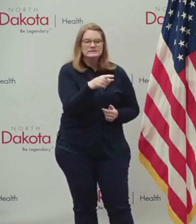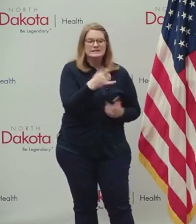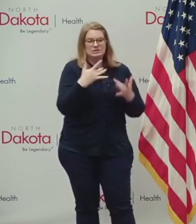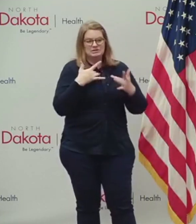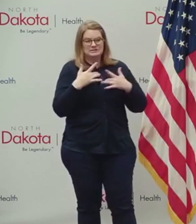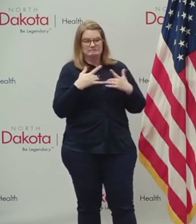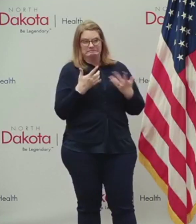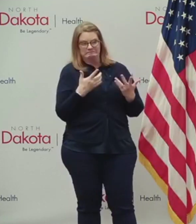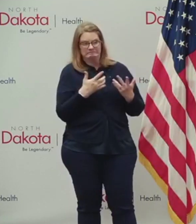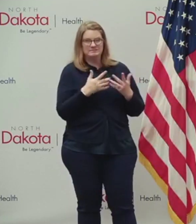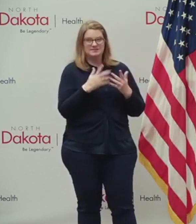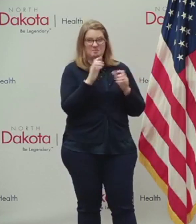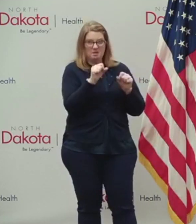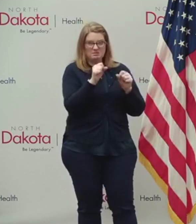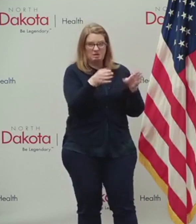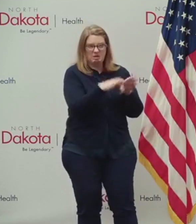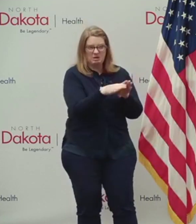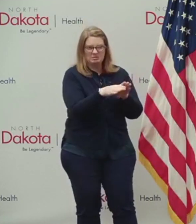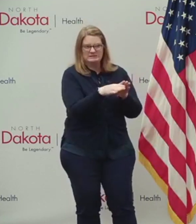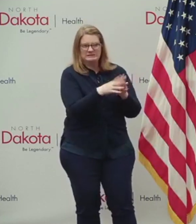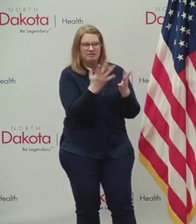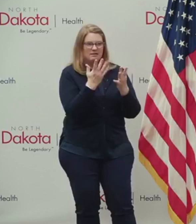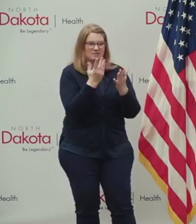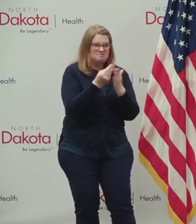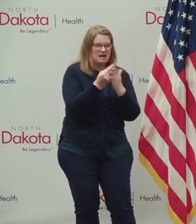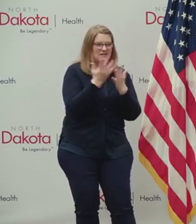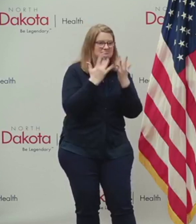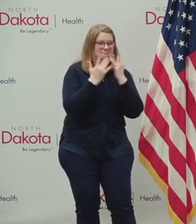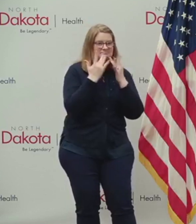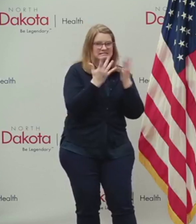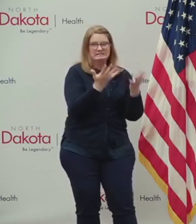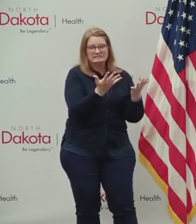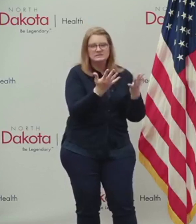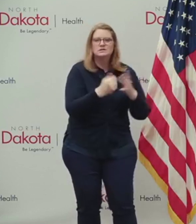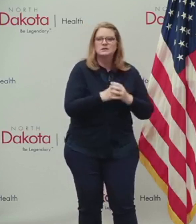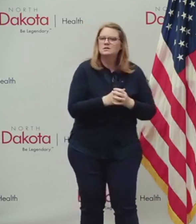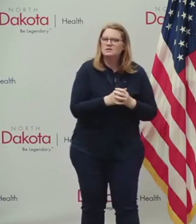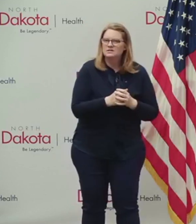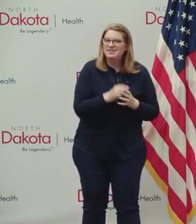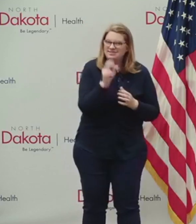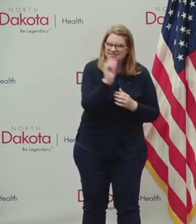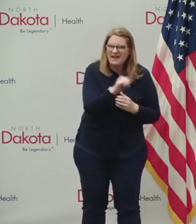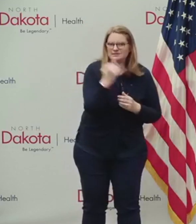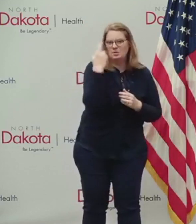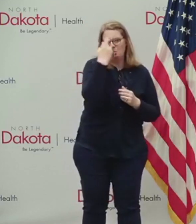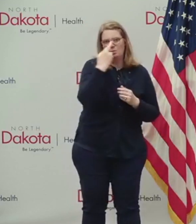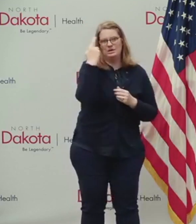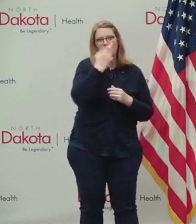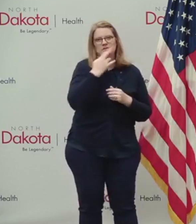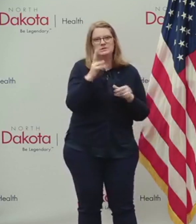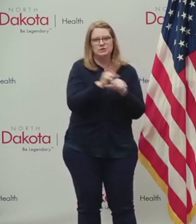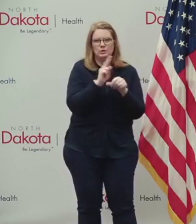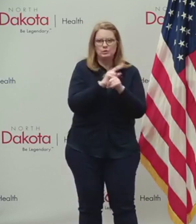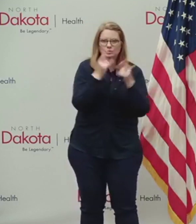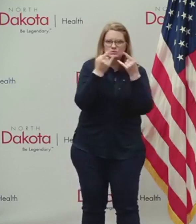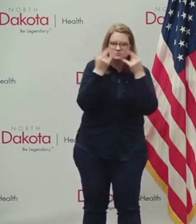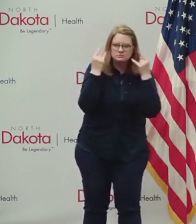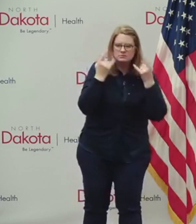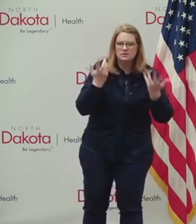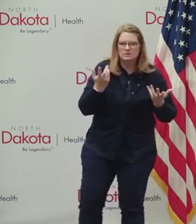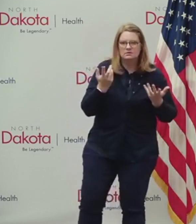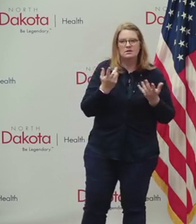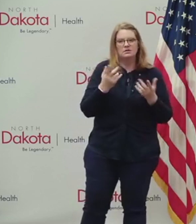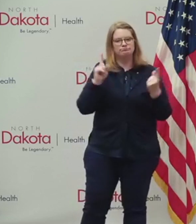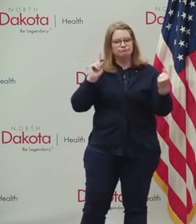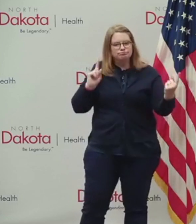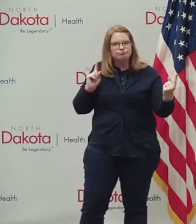them and their future, that'd be another reason to, again, practice the SMART guidelines that the White House